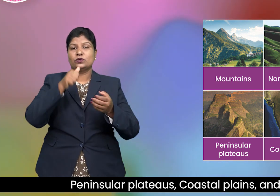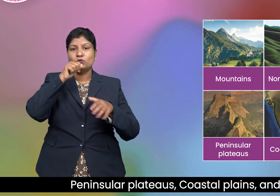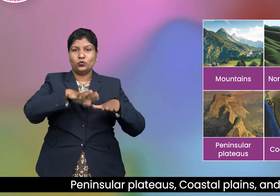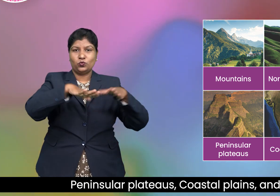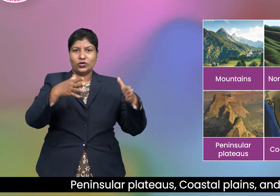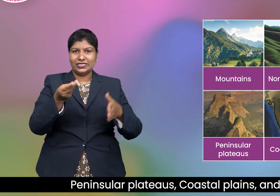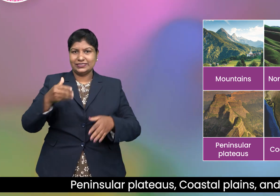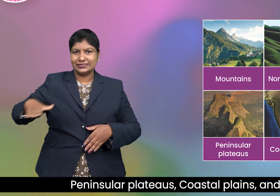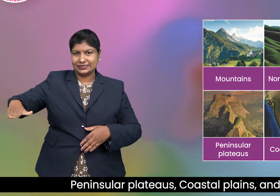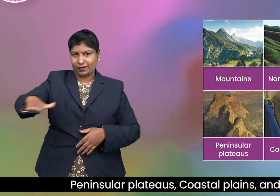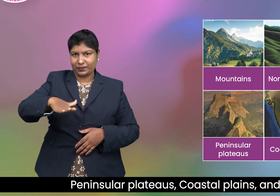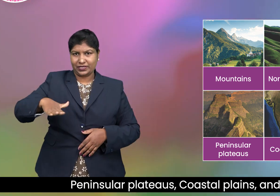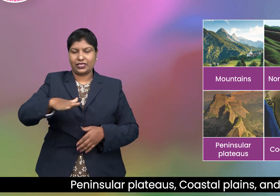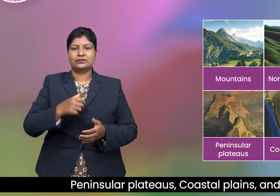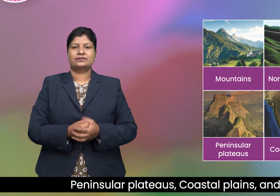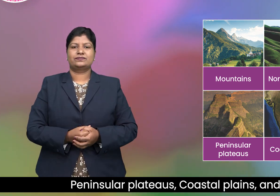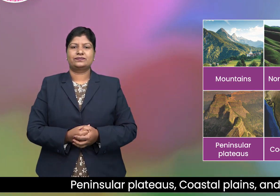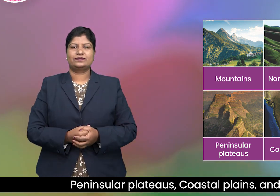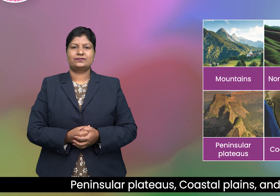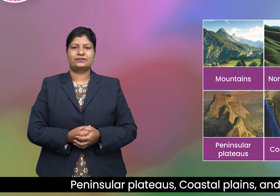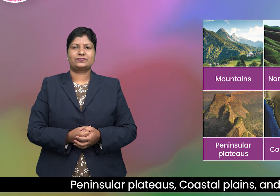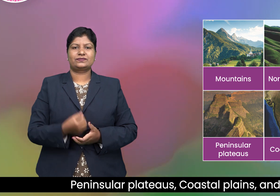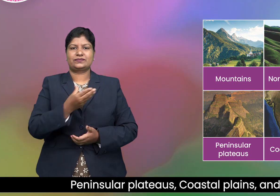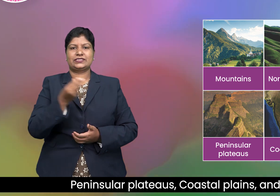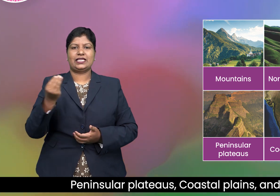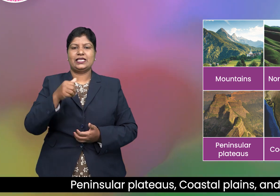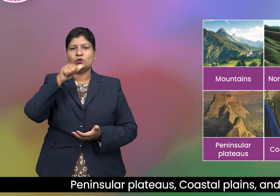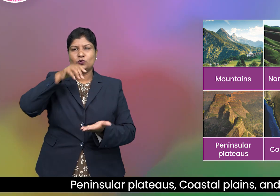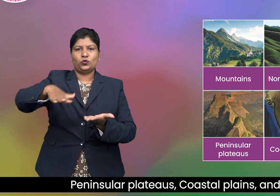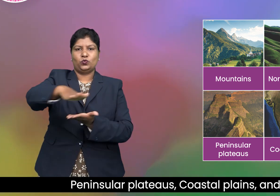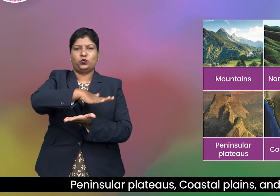and islands.